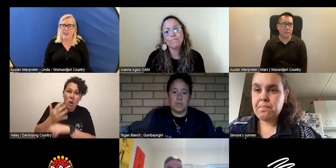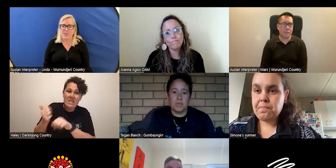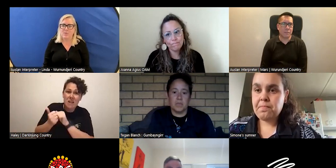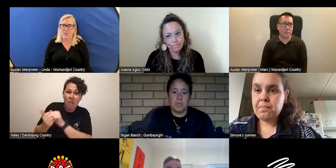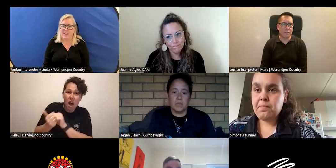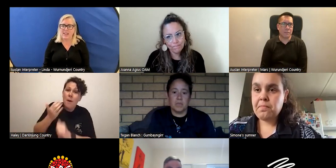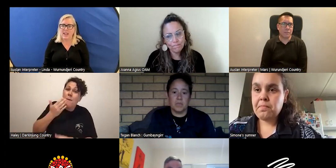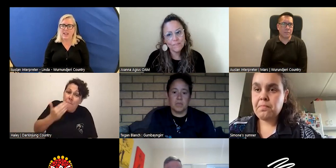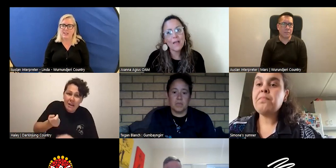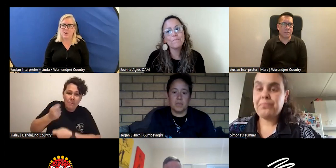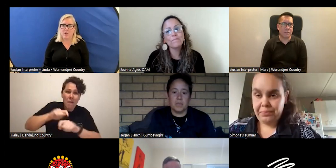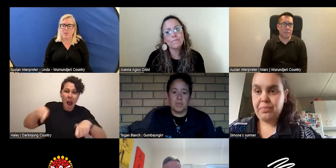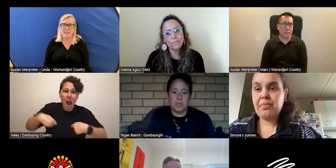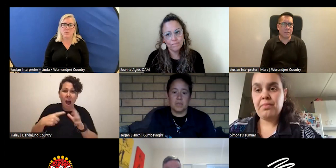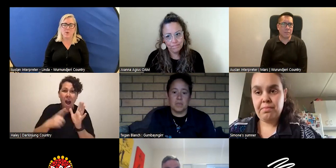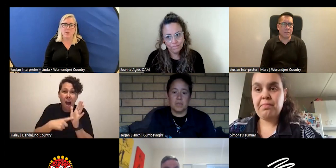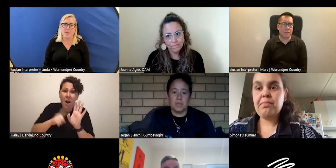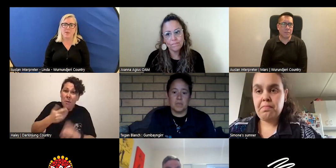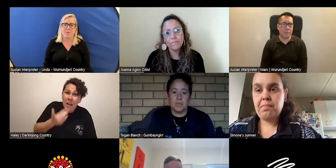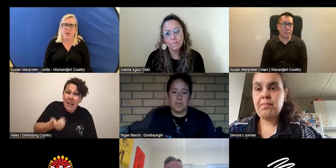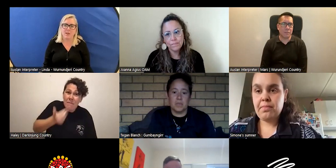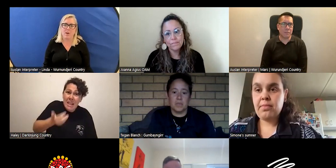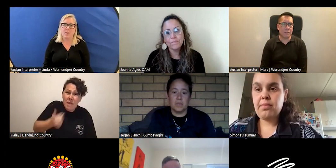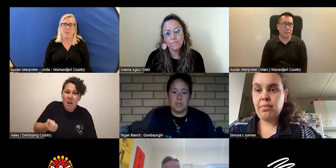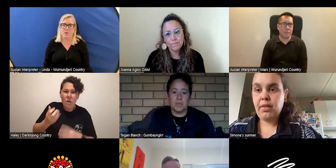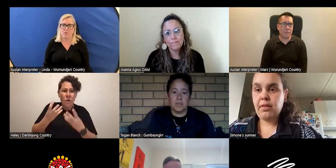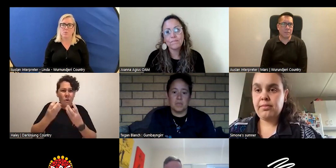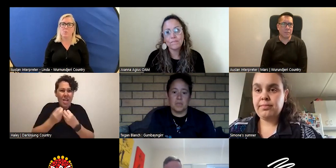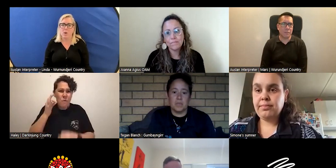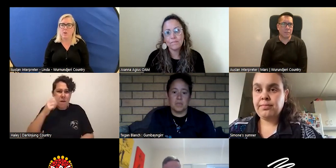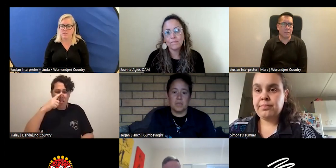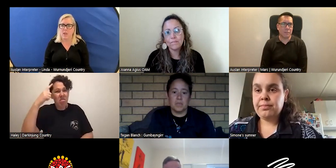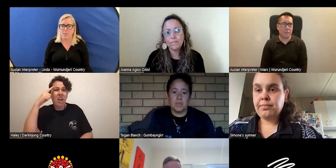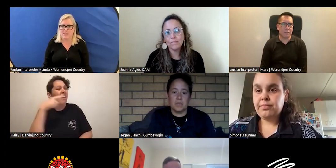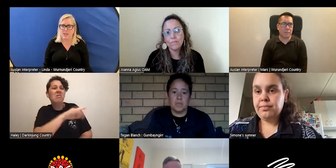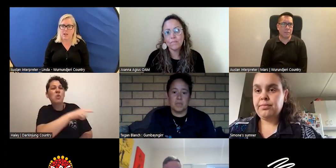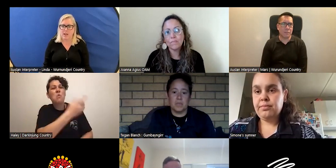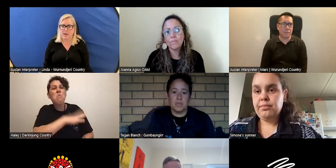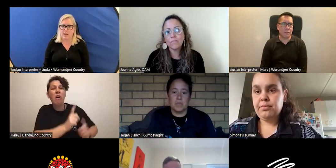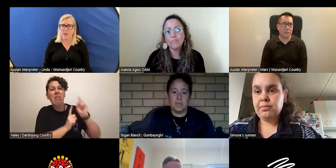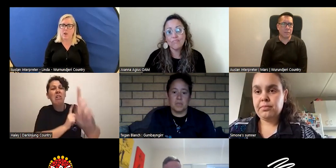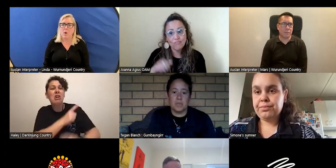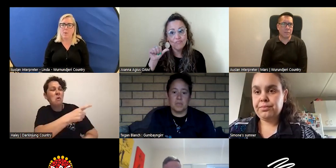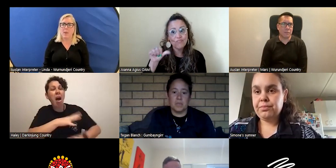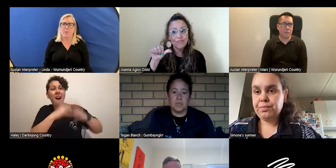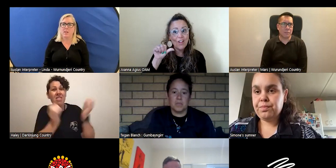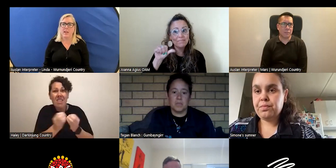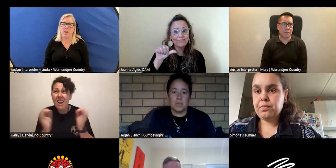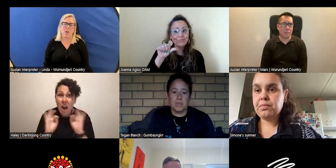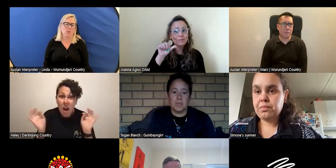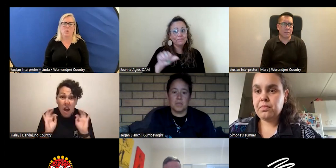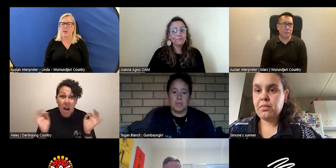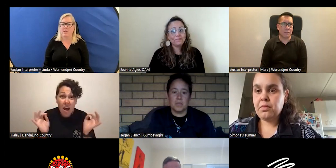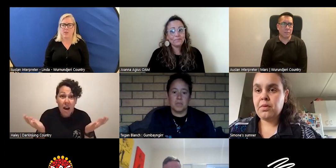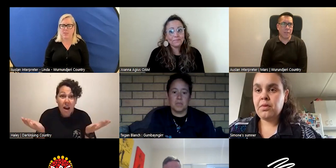They don't really, please, we don't want to be in front of you. We want to work side by side. White people are like,